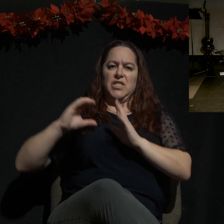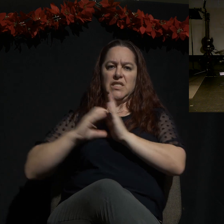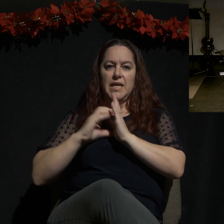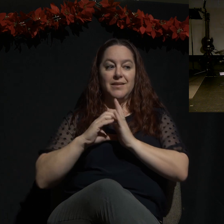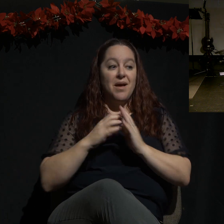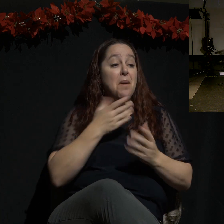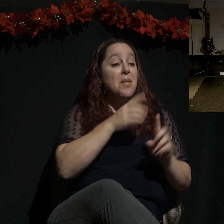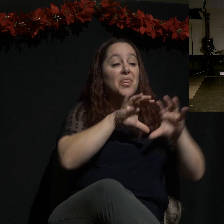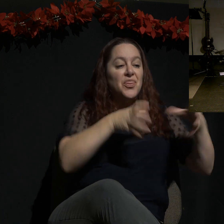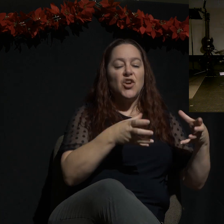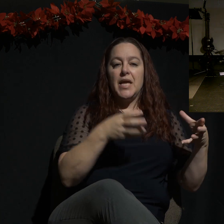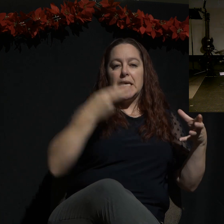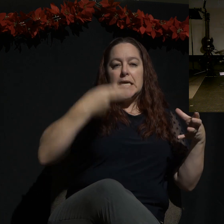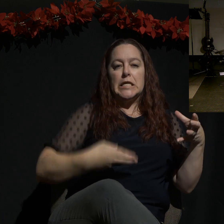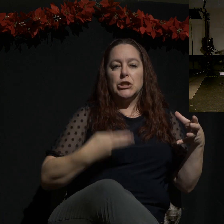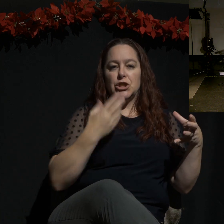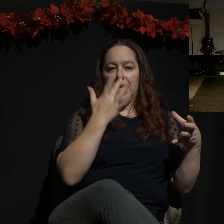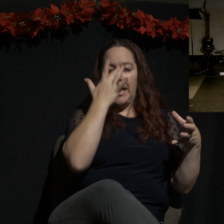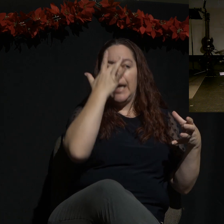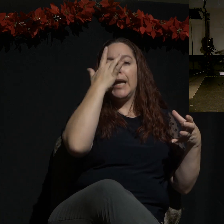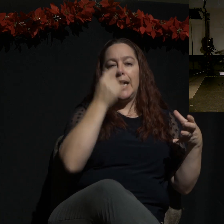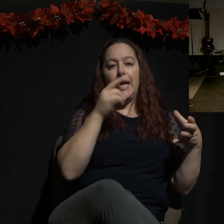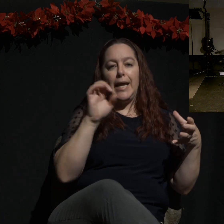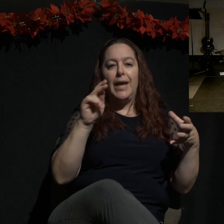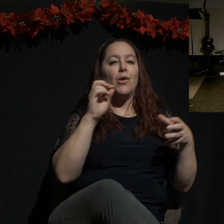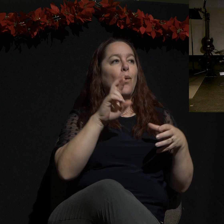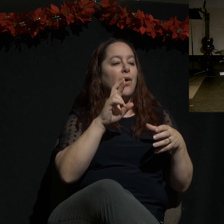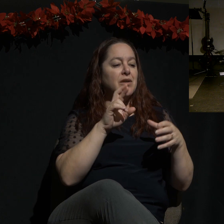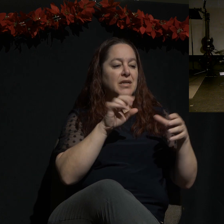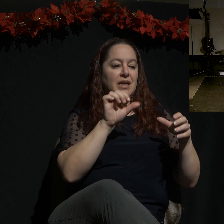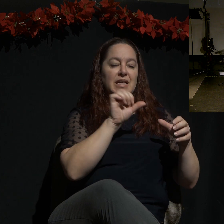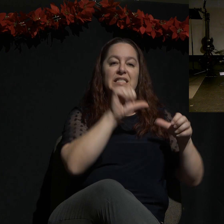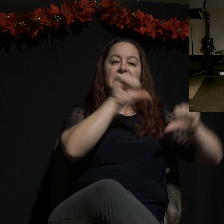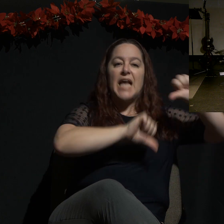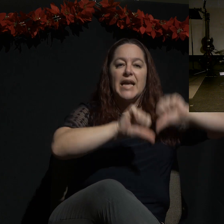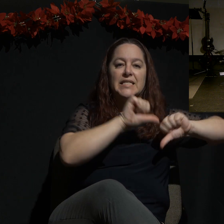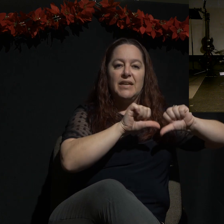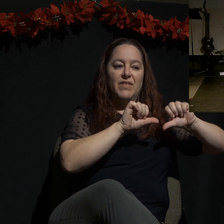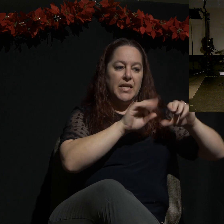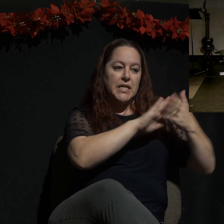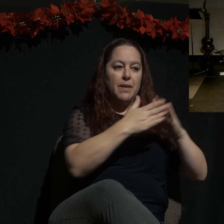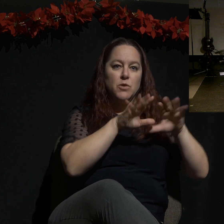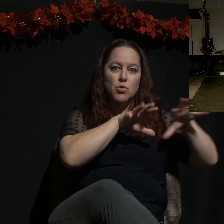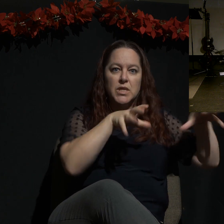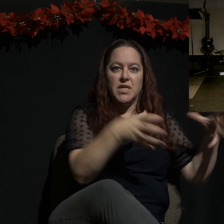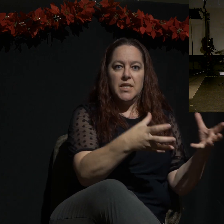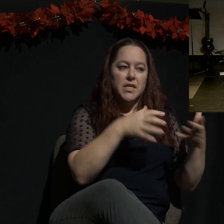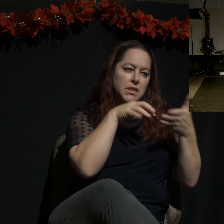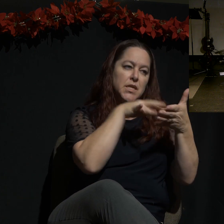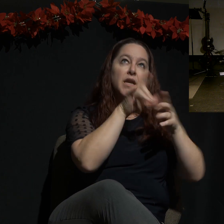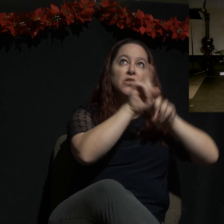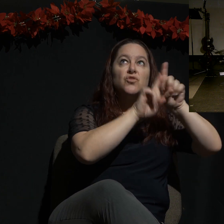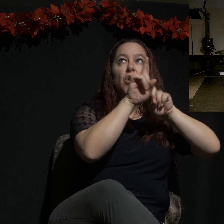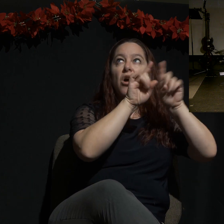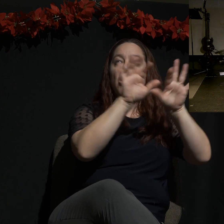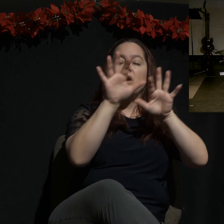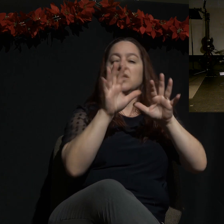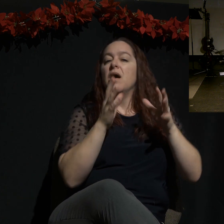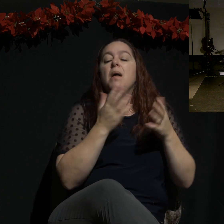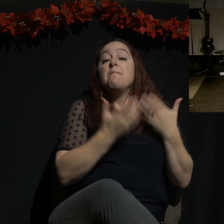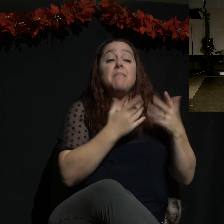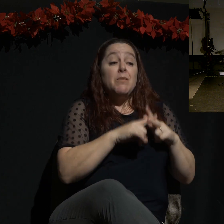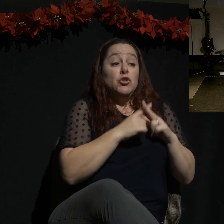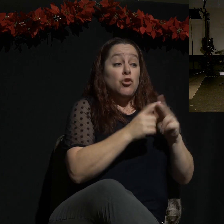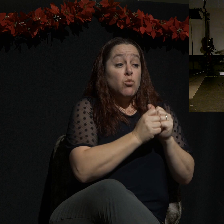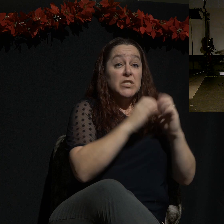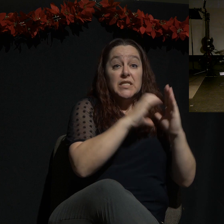or they were like the scientific community of this era. They studied the stars. And so maybe it originated with the text,